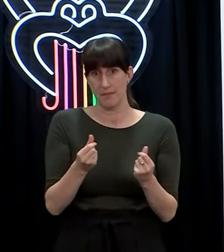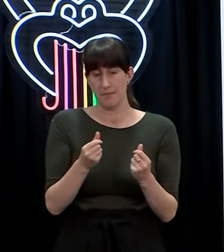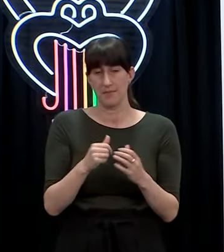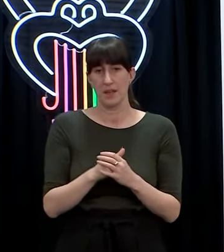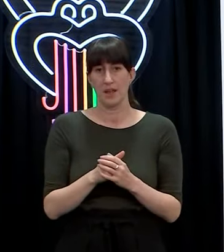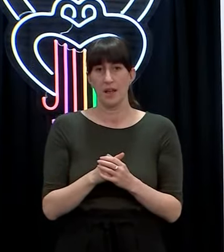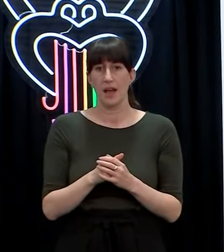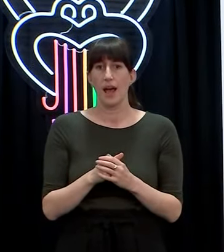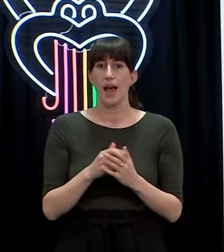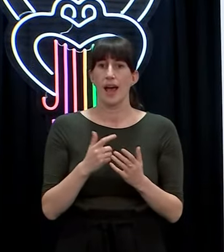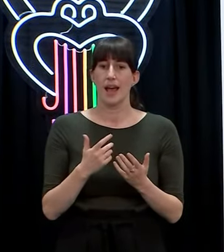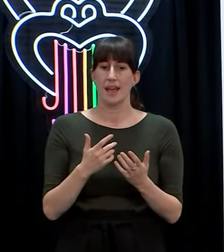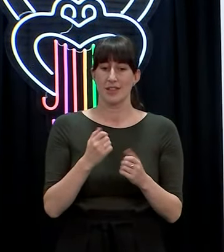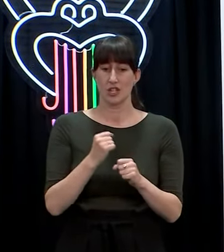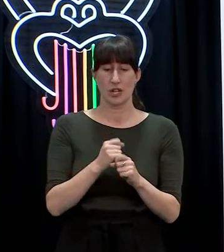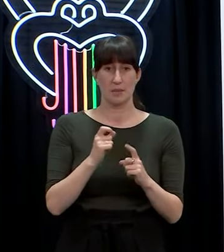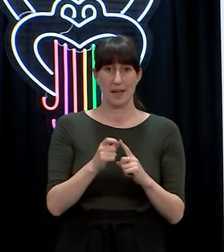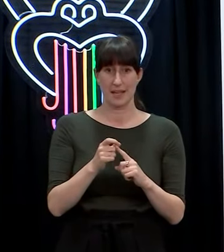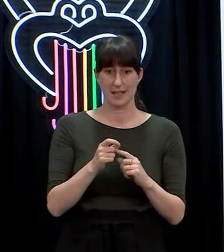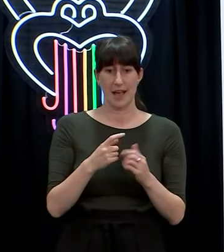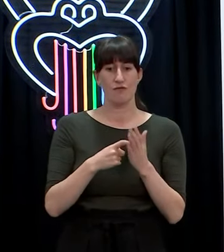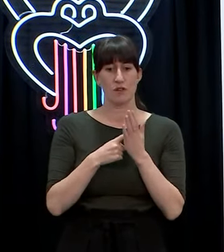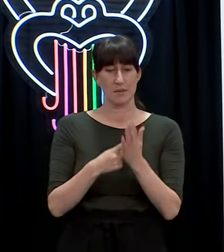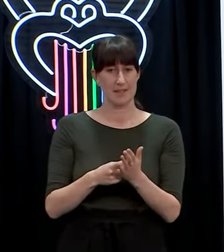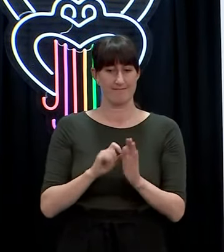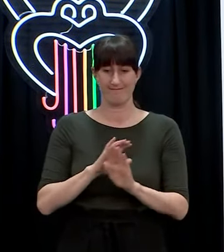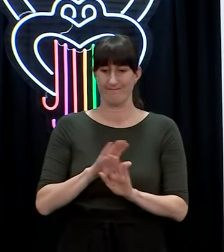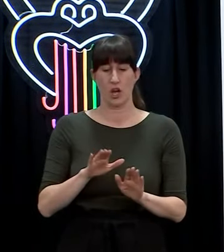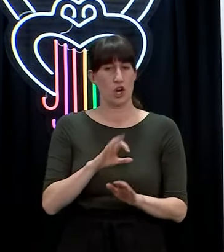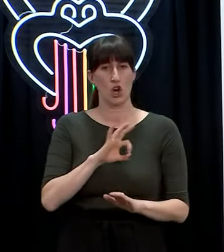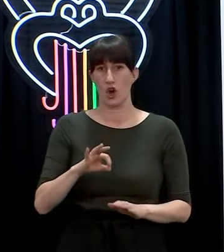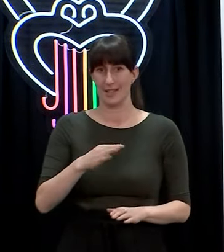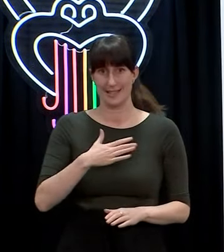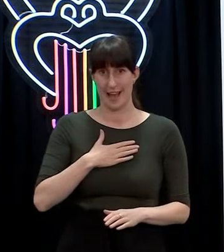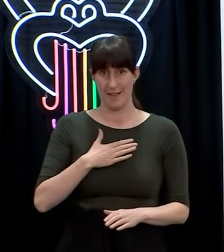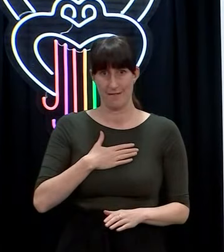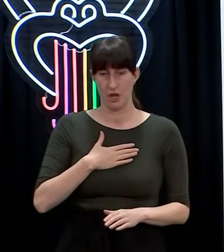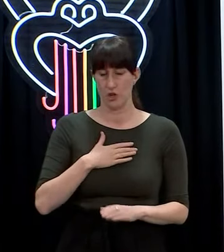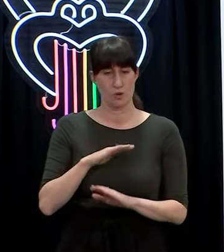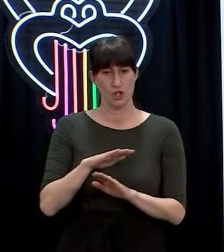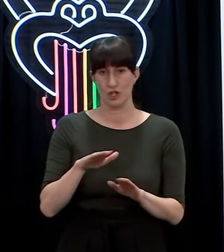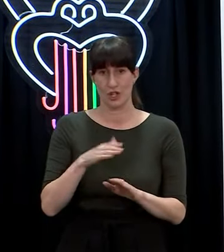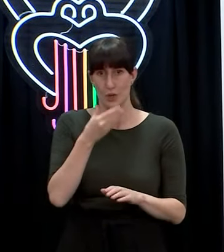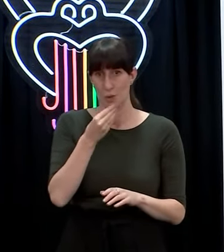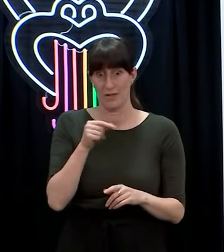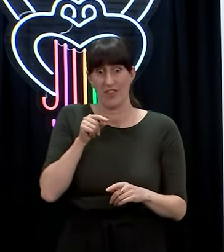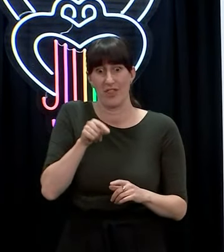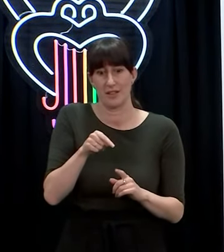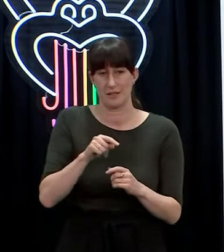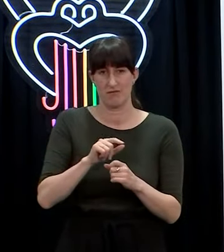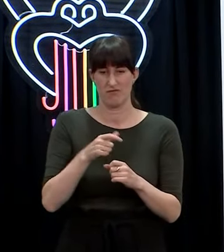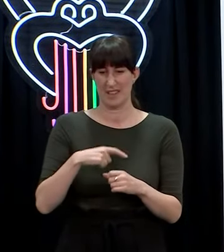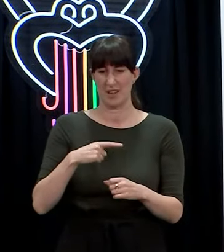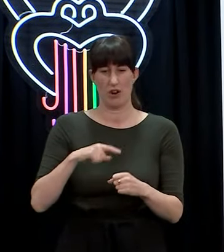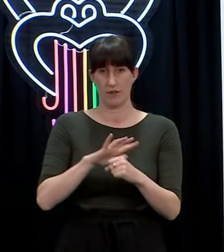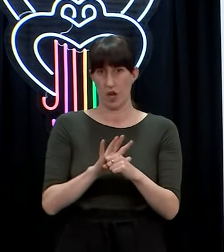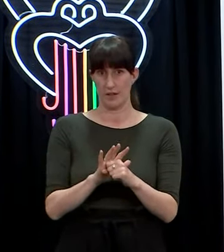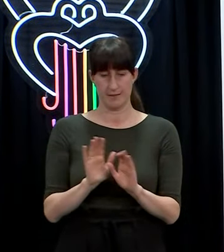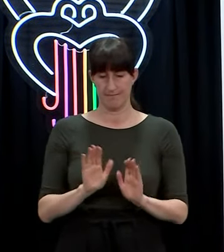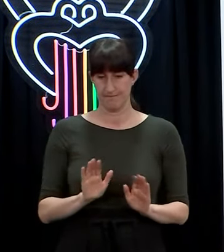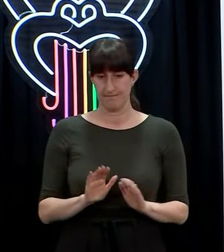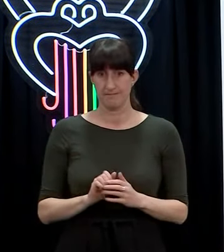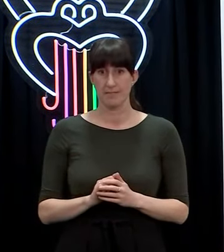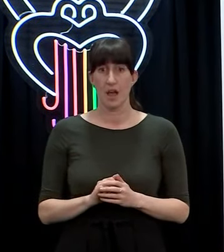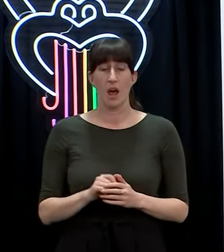reminding people or telling people that it's not a safe treatment and they shouldn't be asking for it for this purpose. There have been people who've been wanting to and